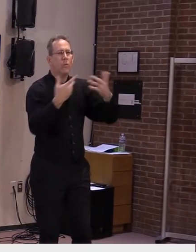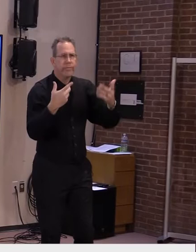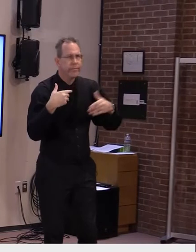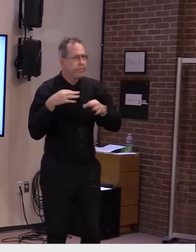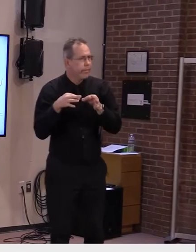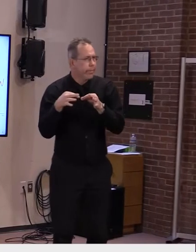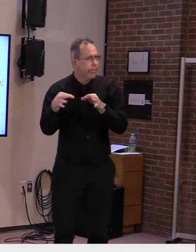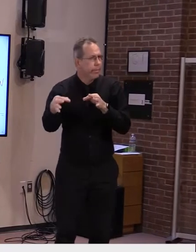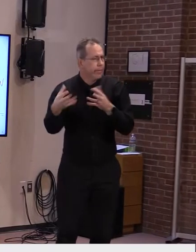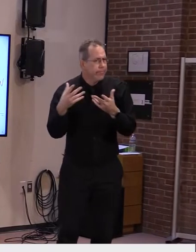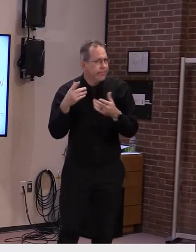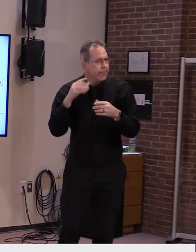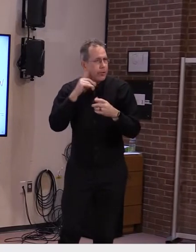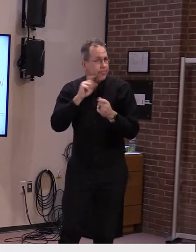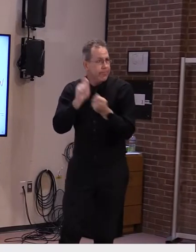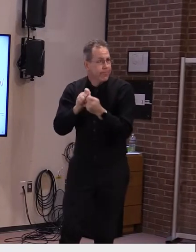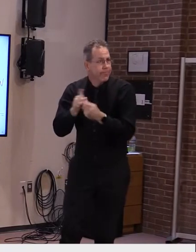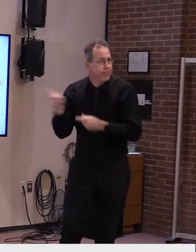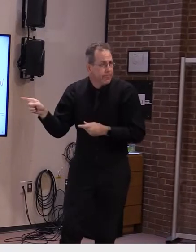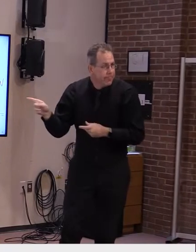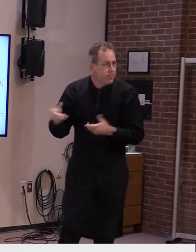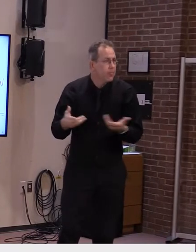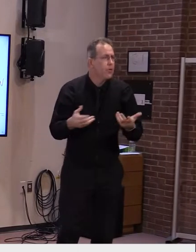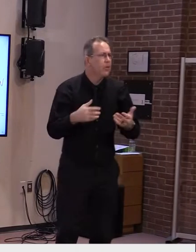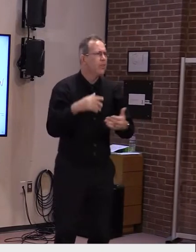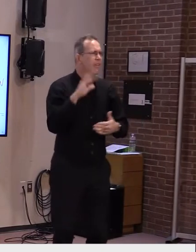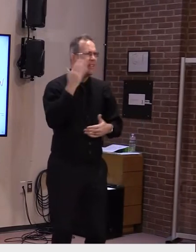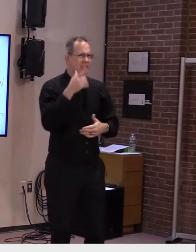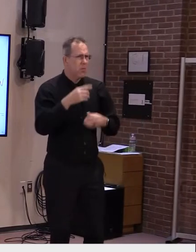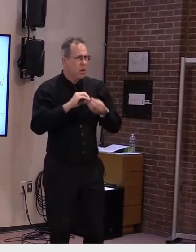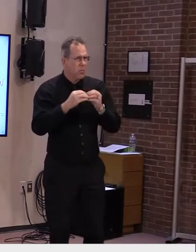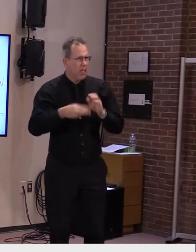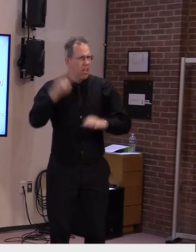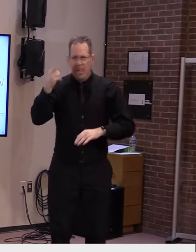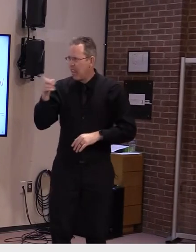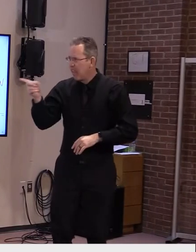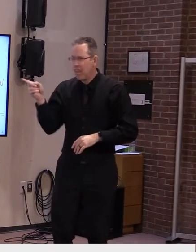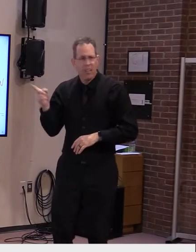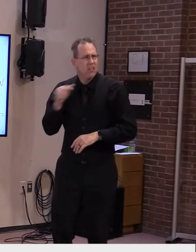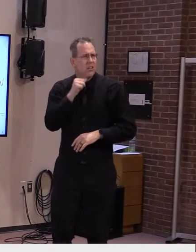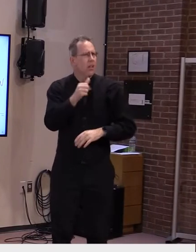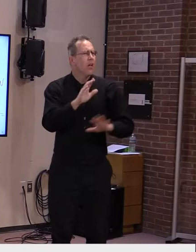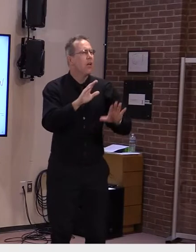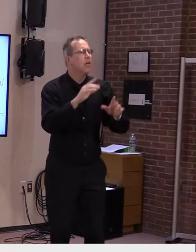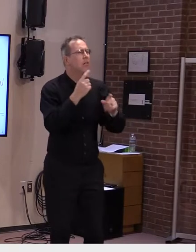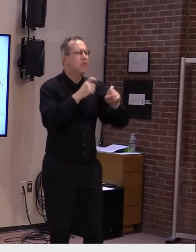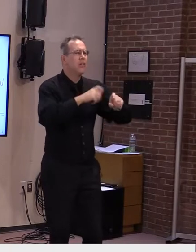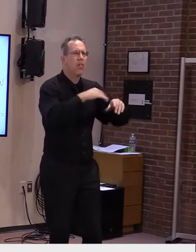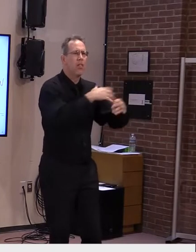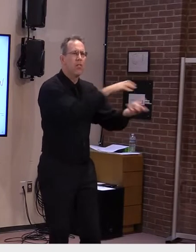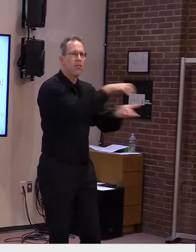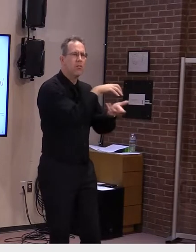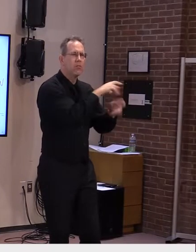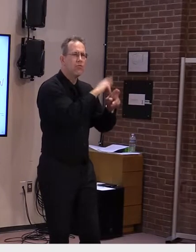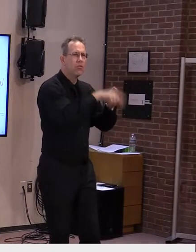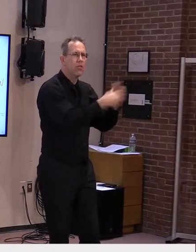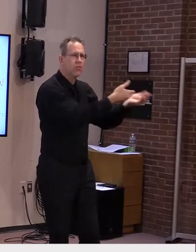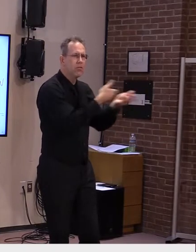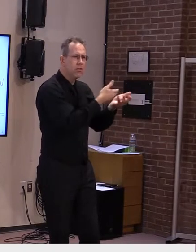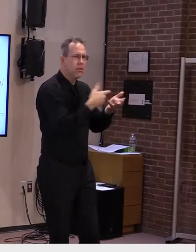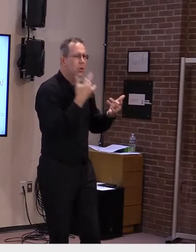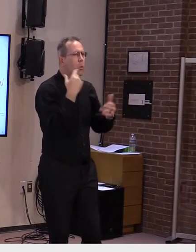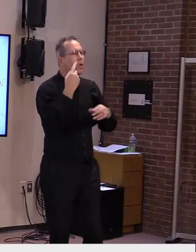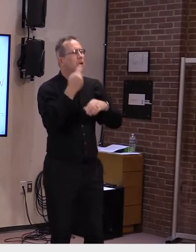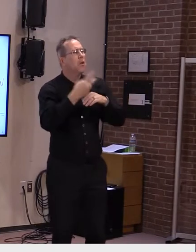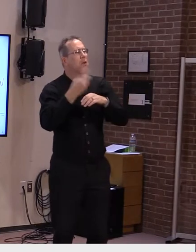just said, you know, those that are likely to seek testing on Thanksgiving and over the Thanksgiving holiday, probably more likely to be